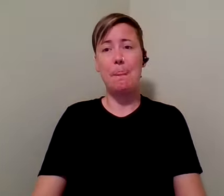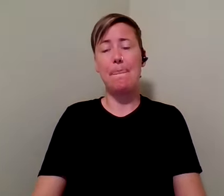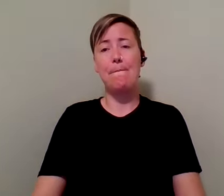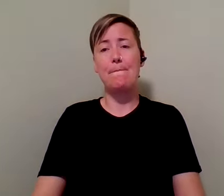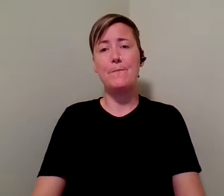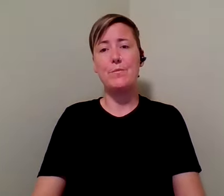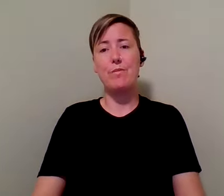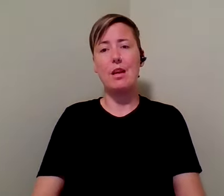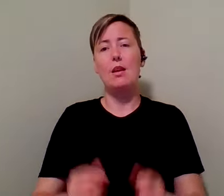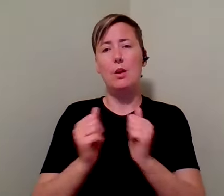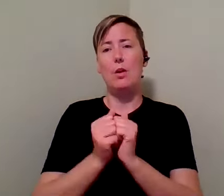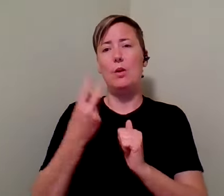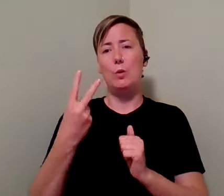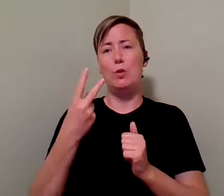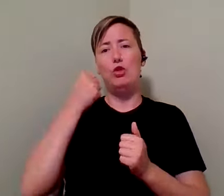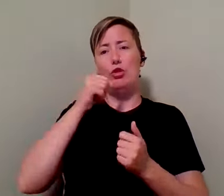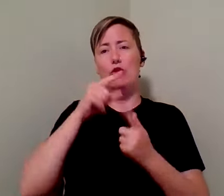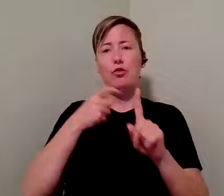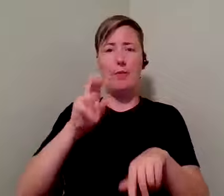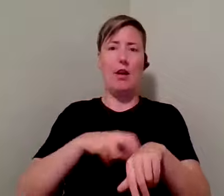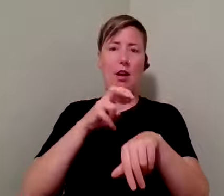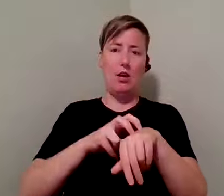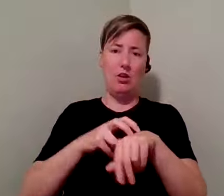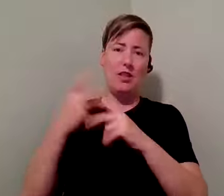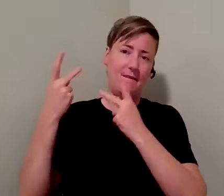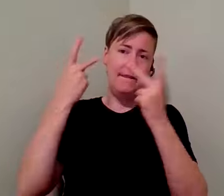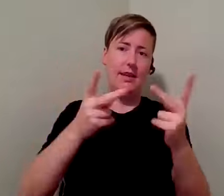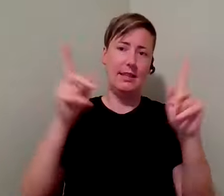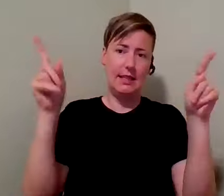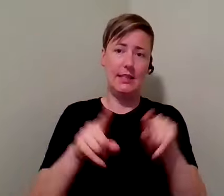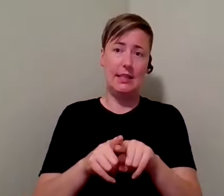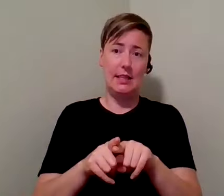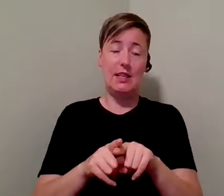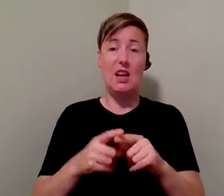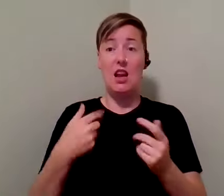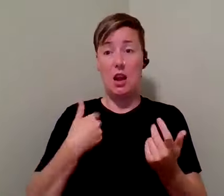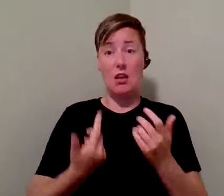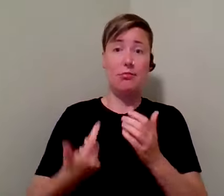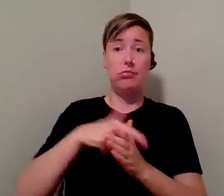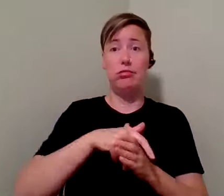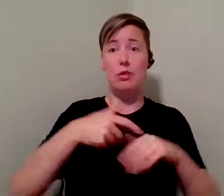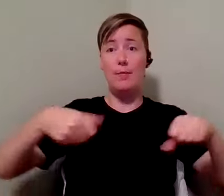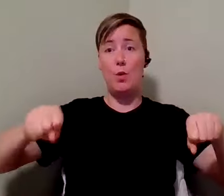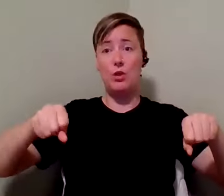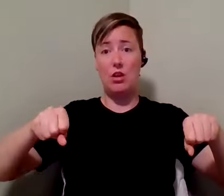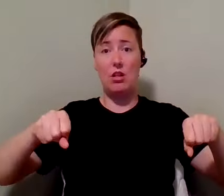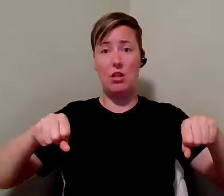2 girls from Ireland who were visiting India. And I got on my motorbike and they said, Roy, you're in no condition to